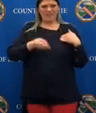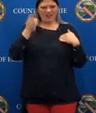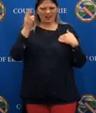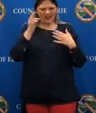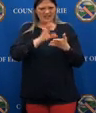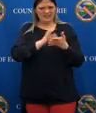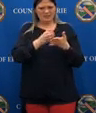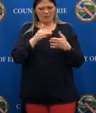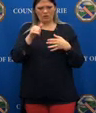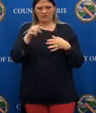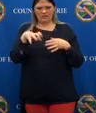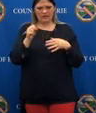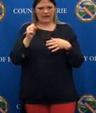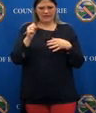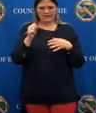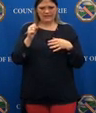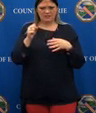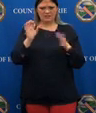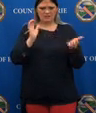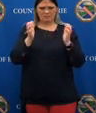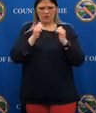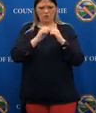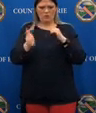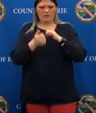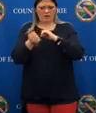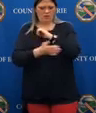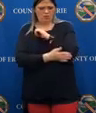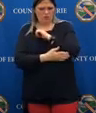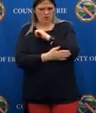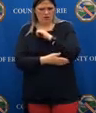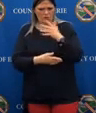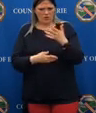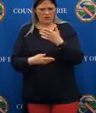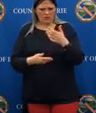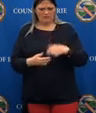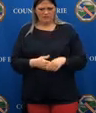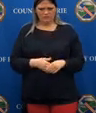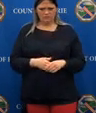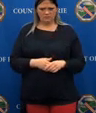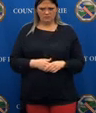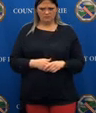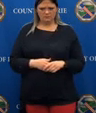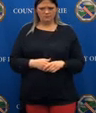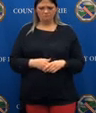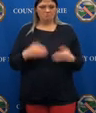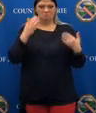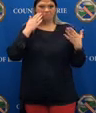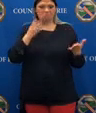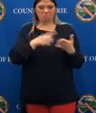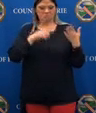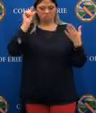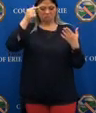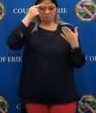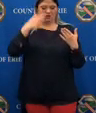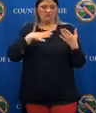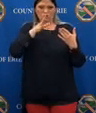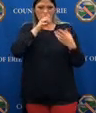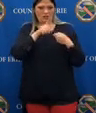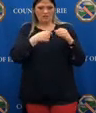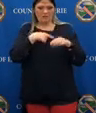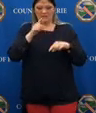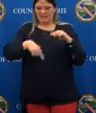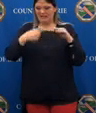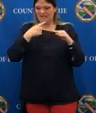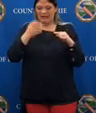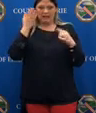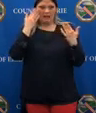any county other than downstate and Hudson Valley? I don't know what the governor was referring to, so I can't say. I